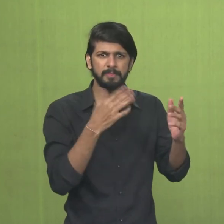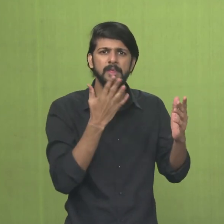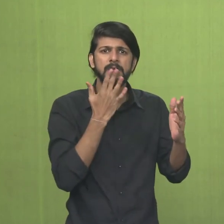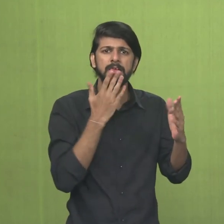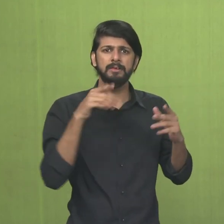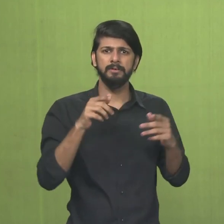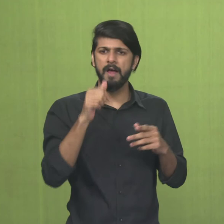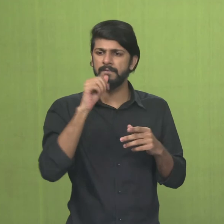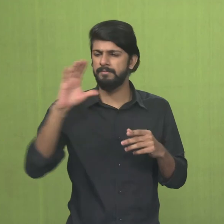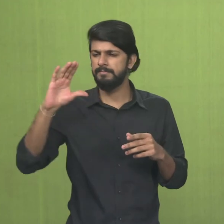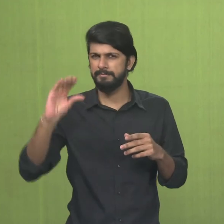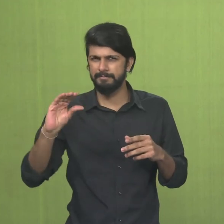opaque watercolor on paper.